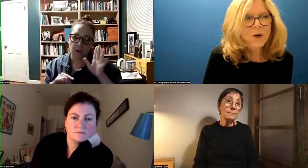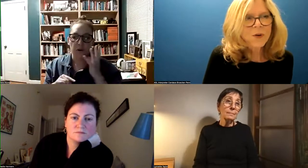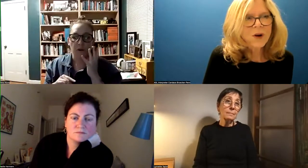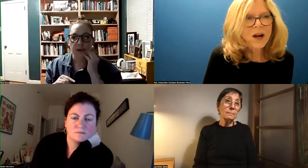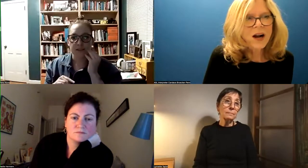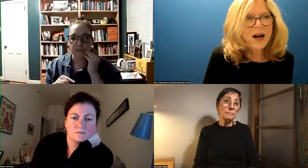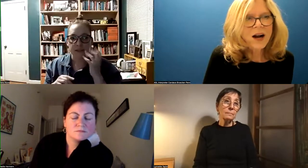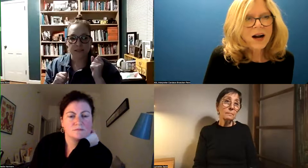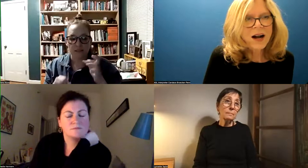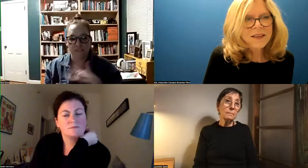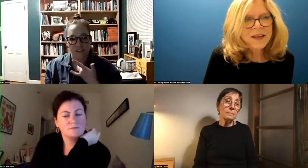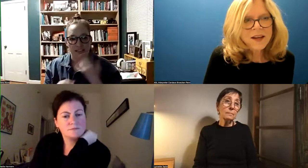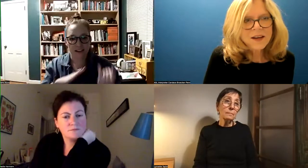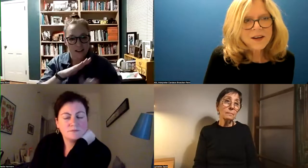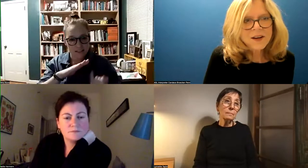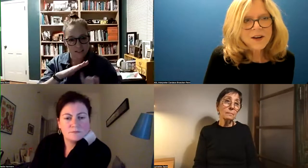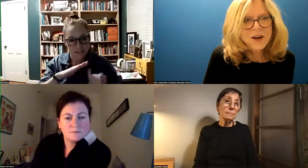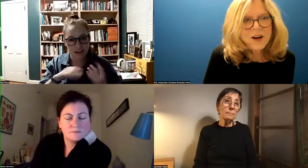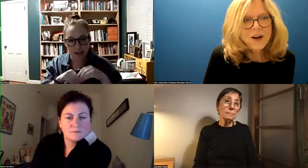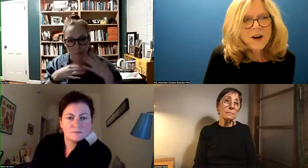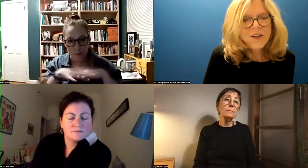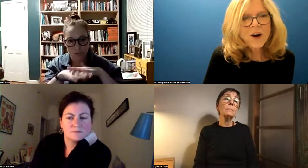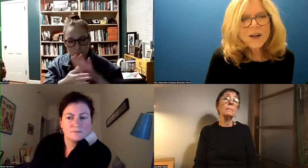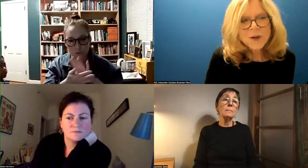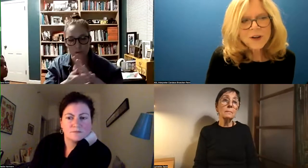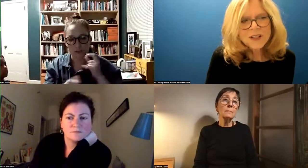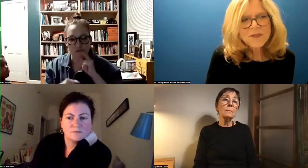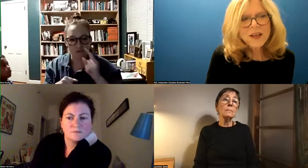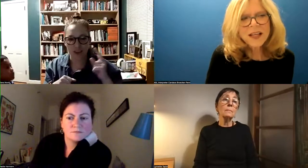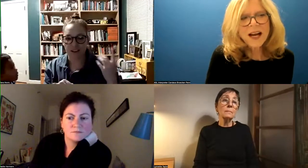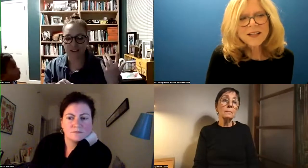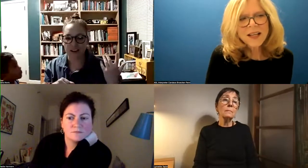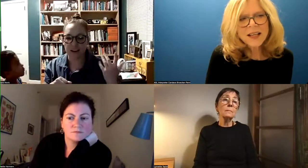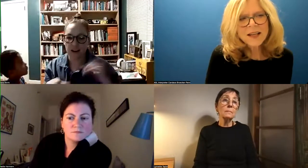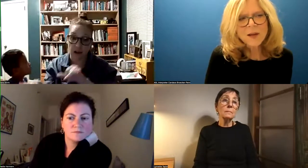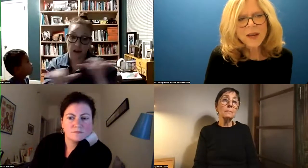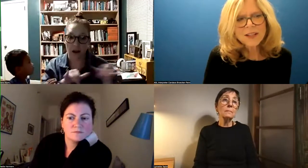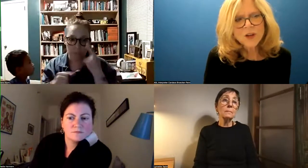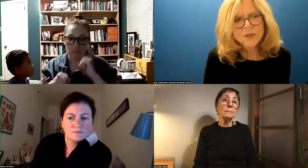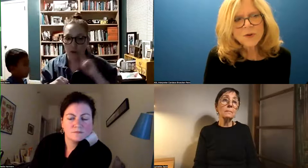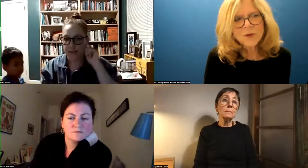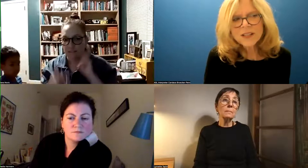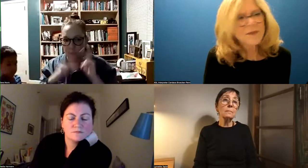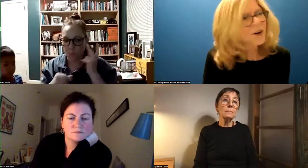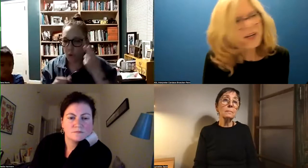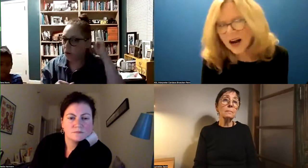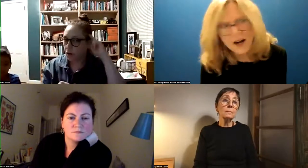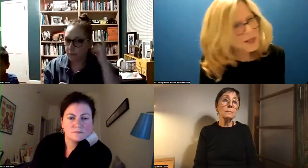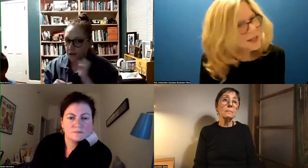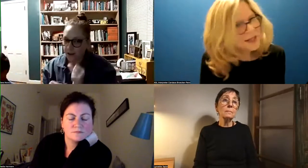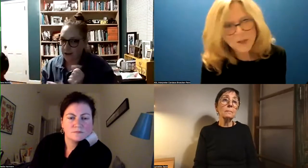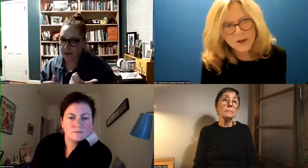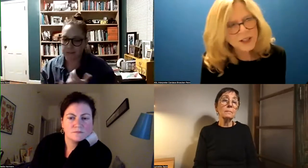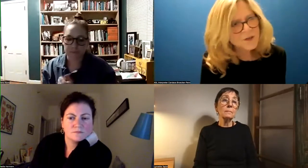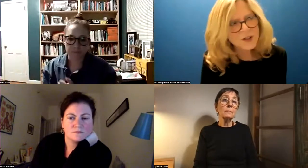So I think that her experience of feeling isolated in a mainstream school is a very